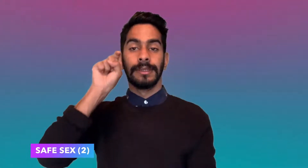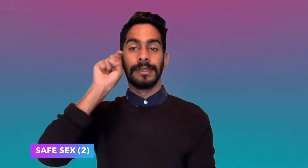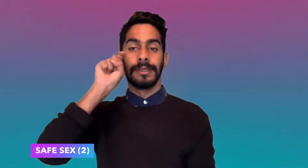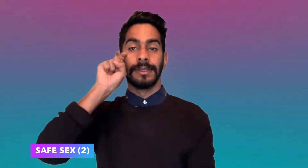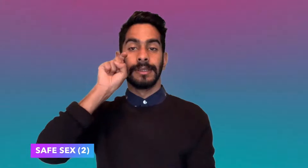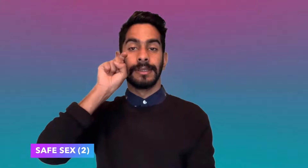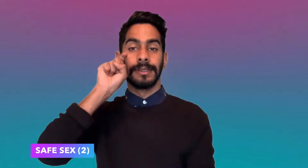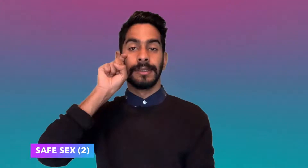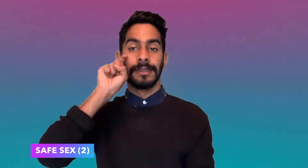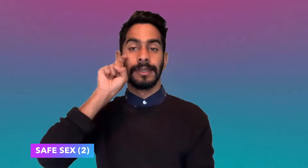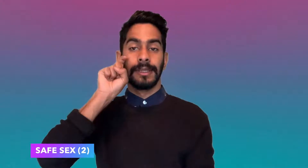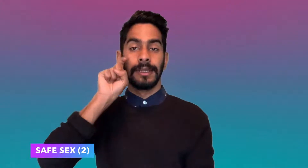sex.